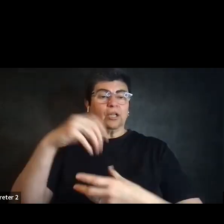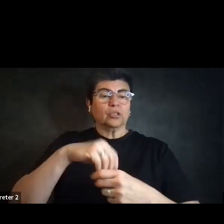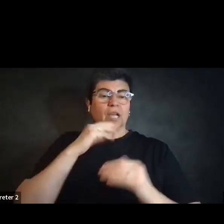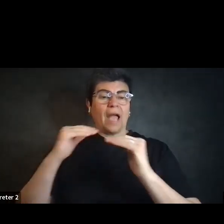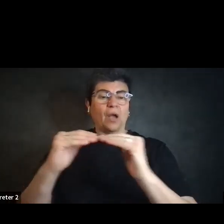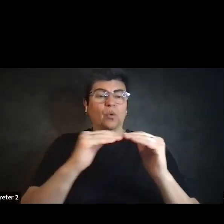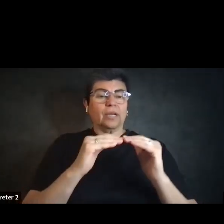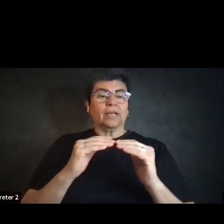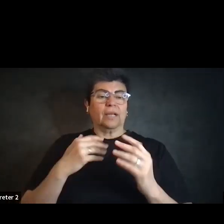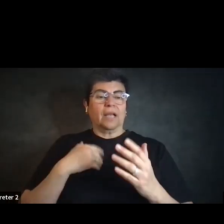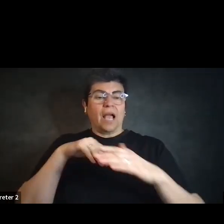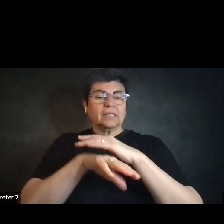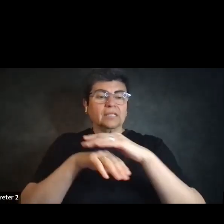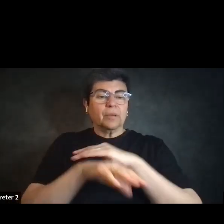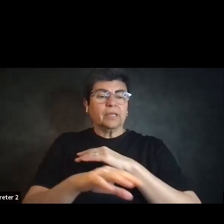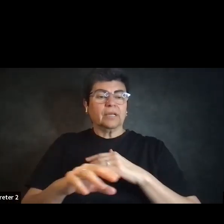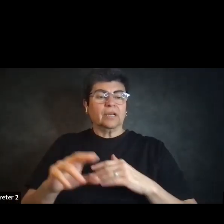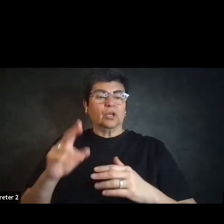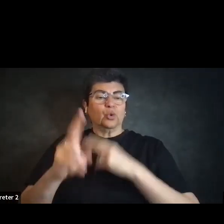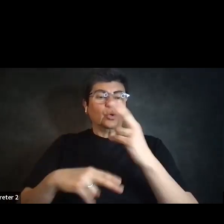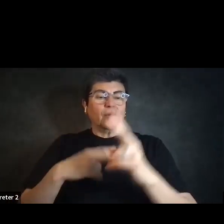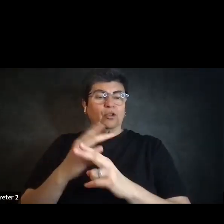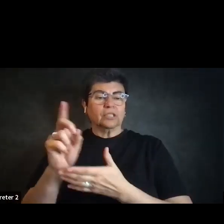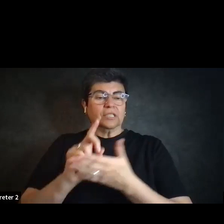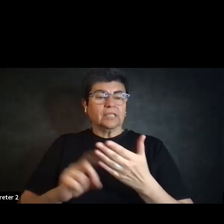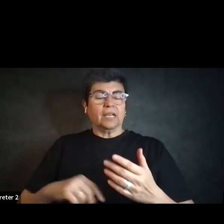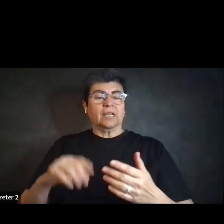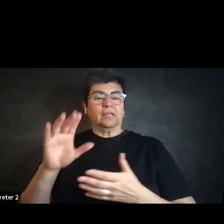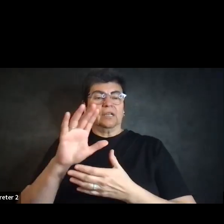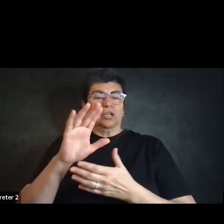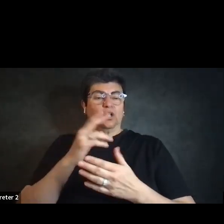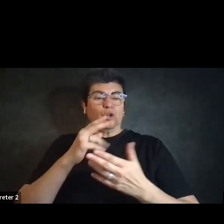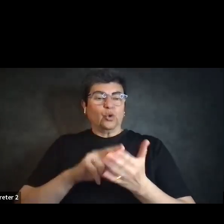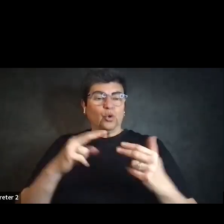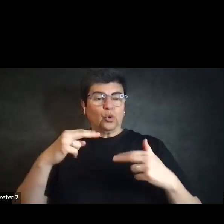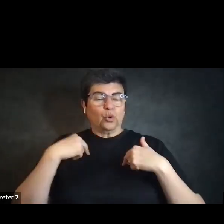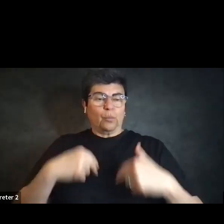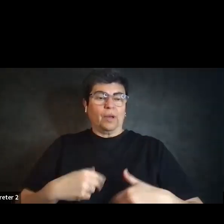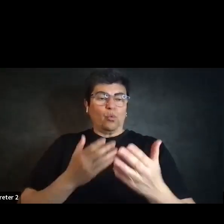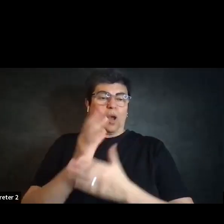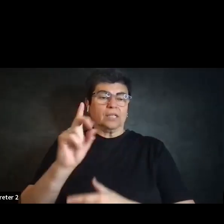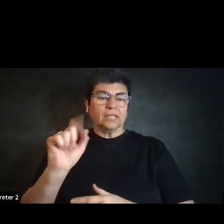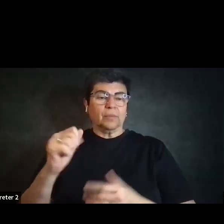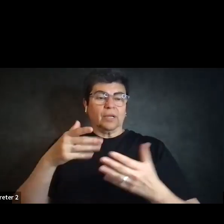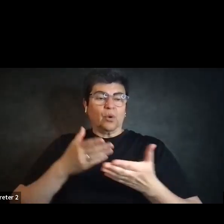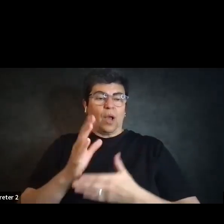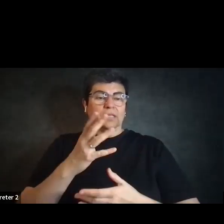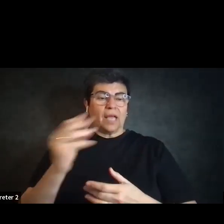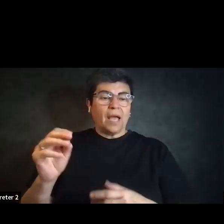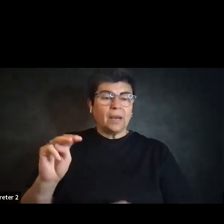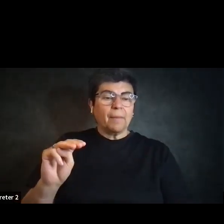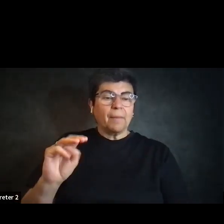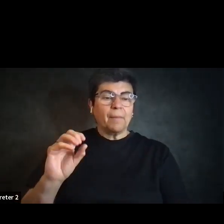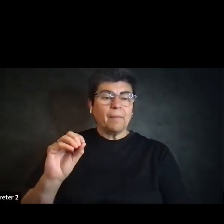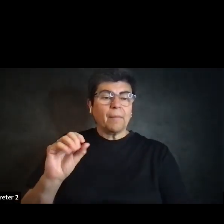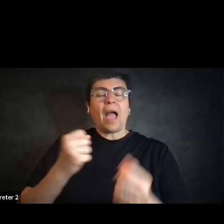equity, accessibility, universal design, human rights, disability rights, as well as advocacy.